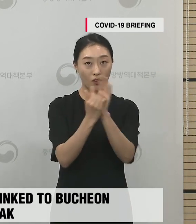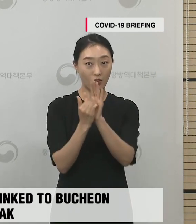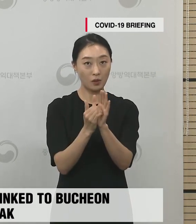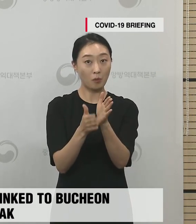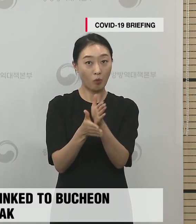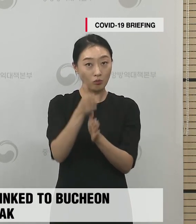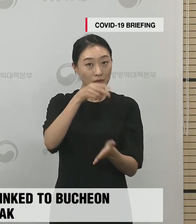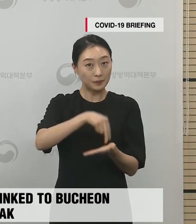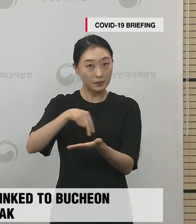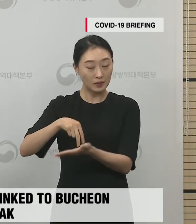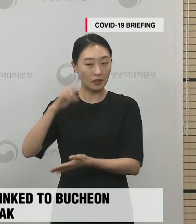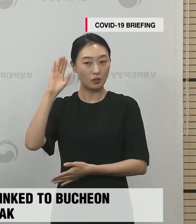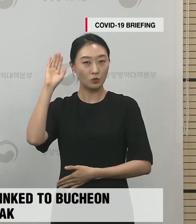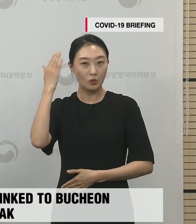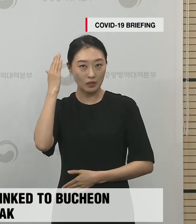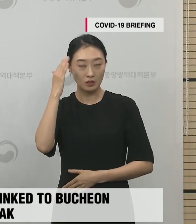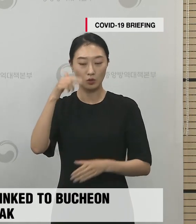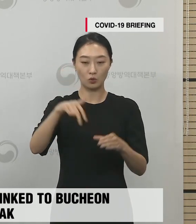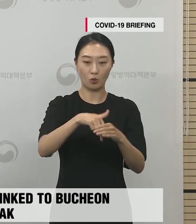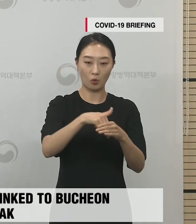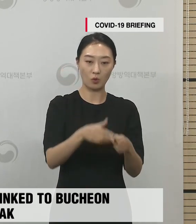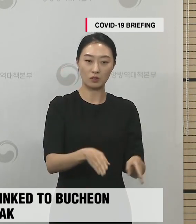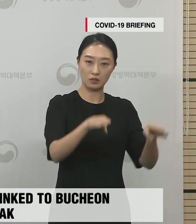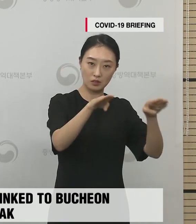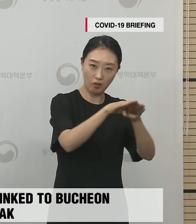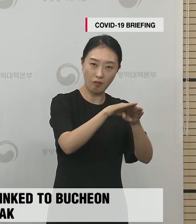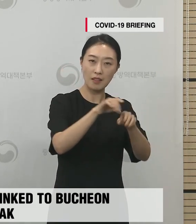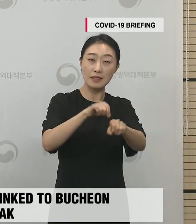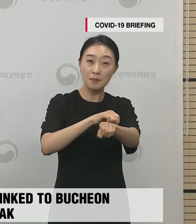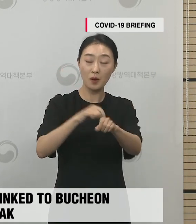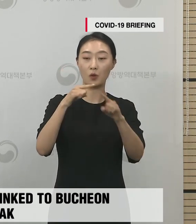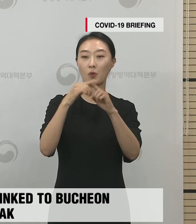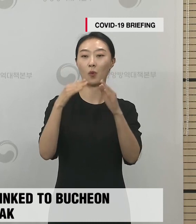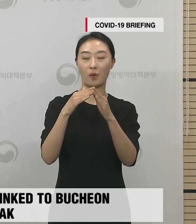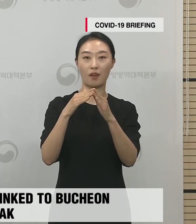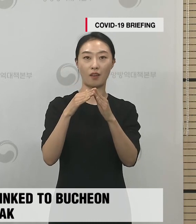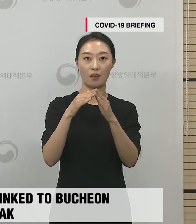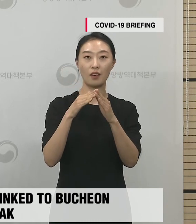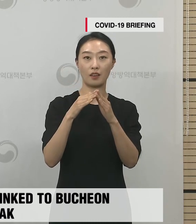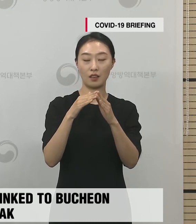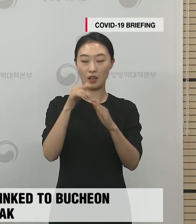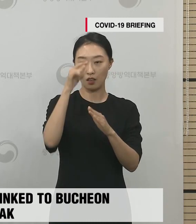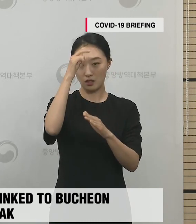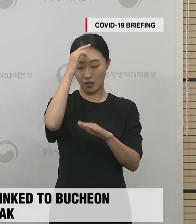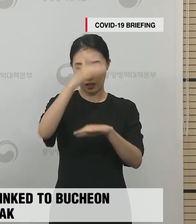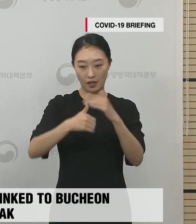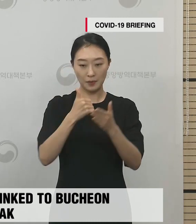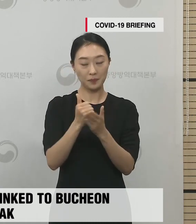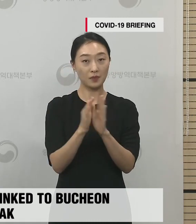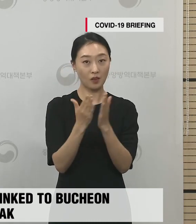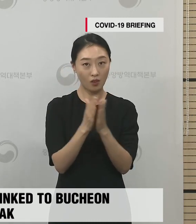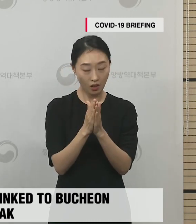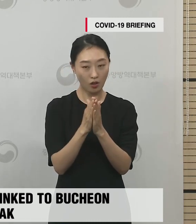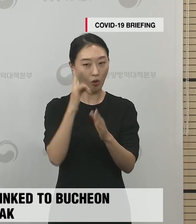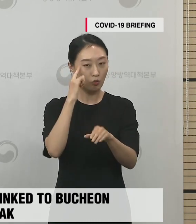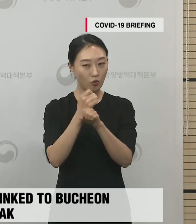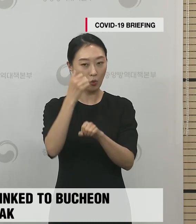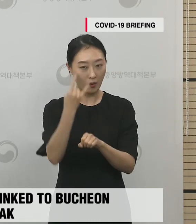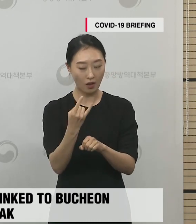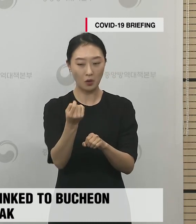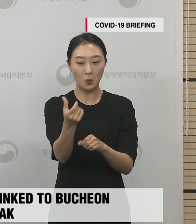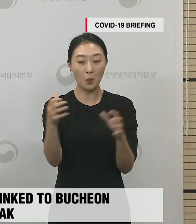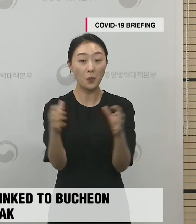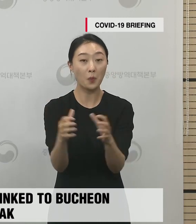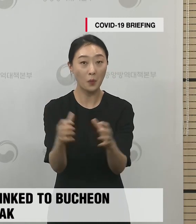And the KSDC, we are witnessing an increase of the cluster infections at the religious groups and the